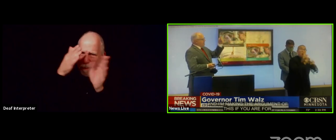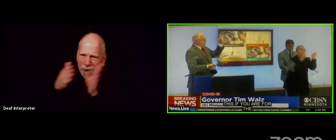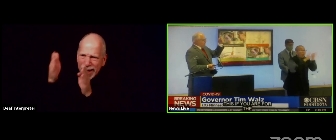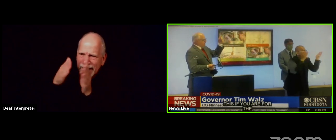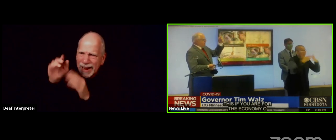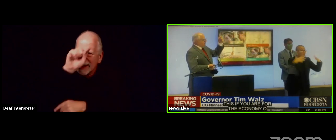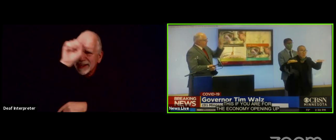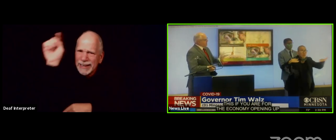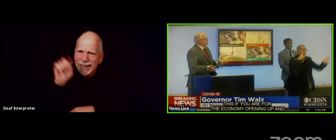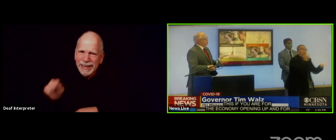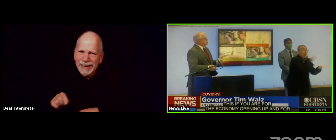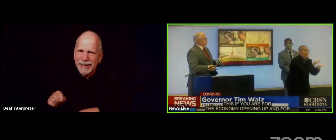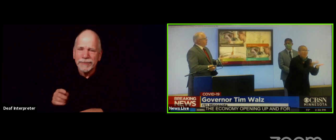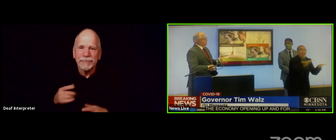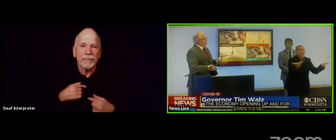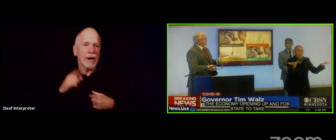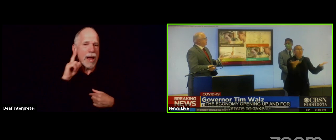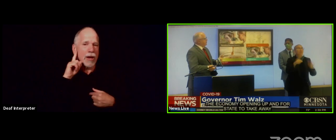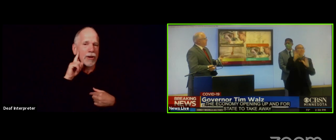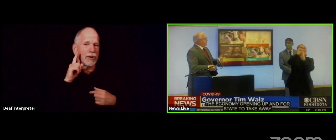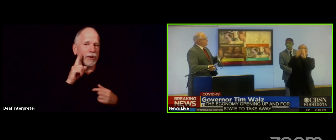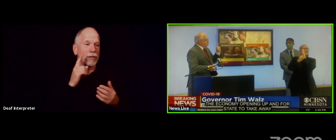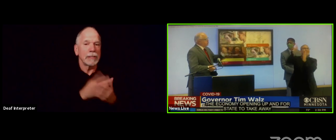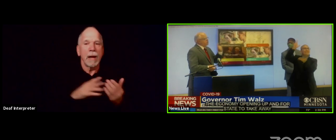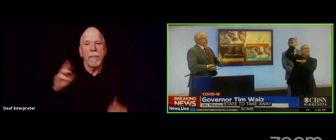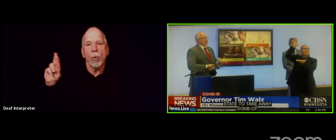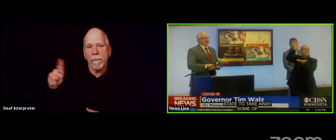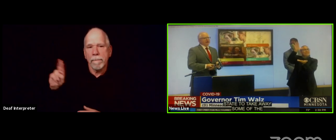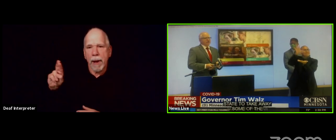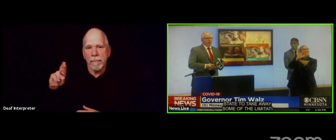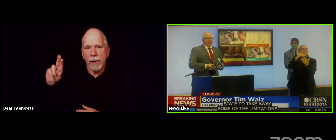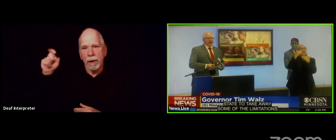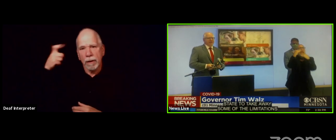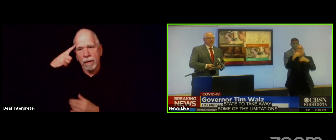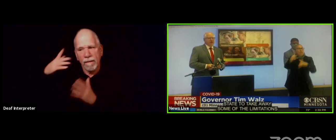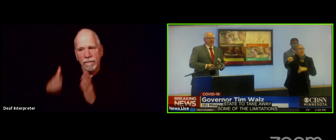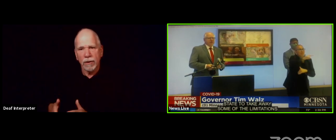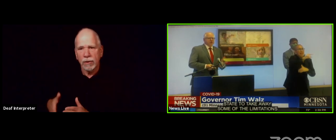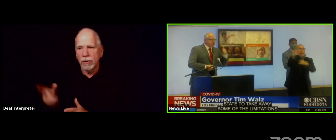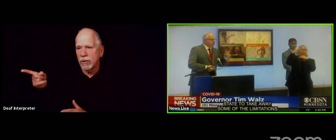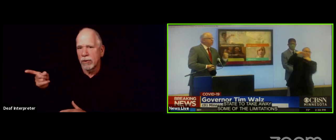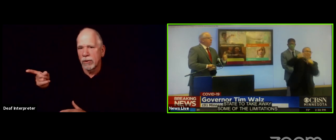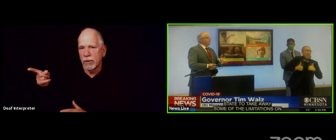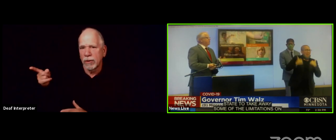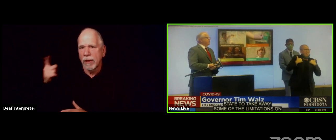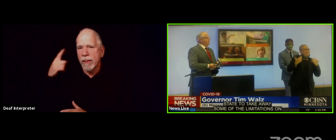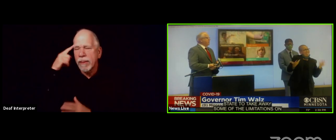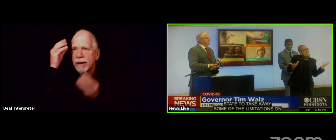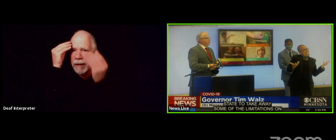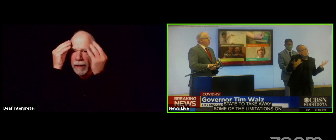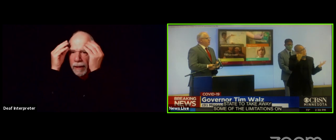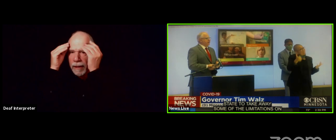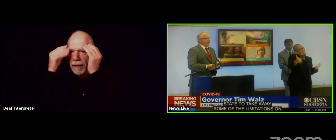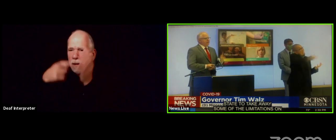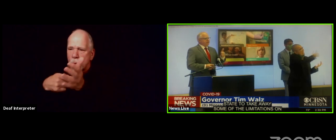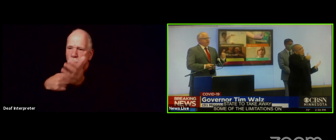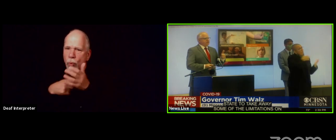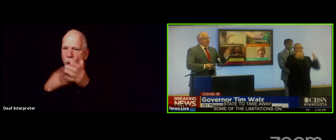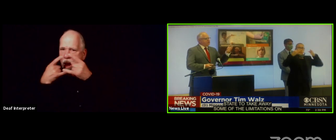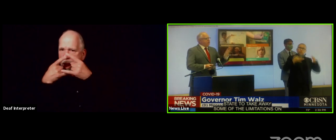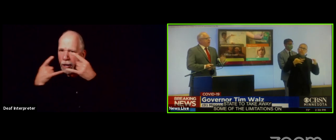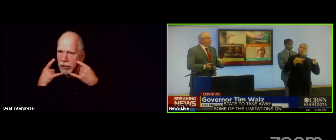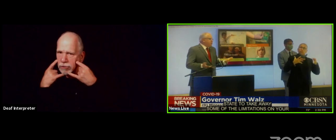some of the limitations on your businesses, the surest way to do that is to wear a mask. The surest way to move us in the economy is to